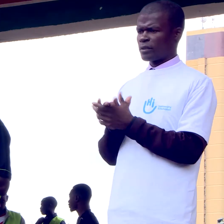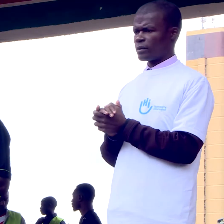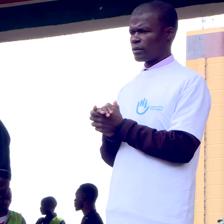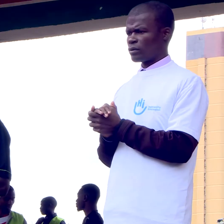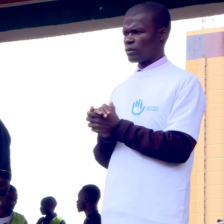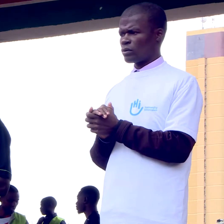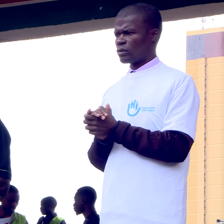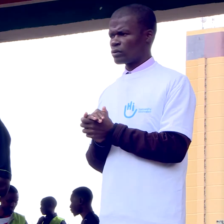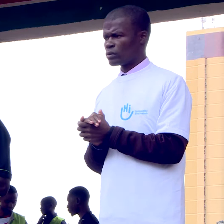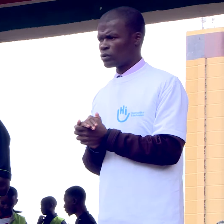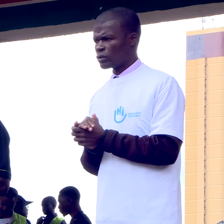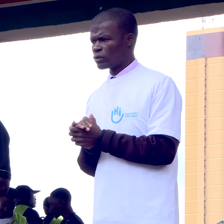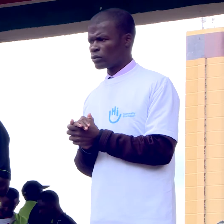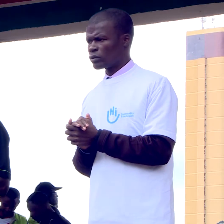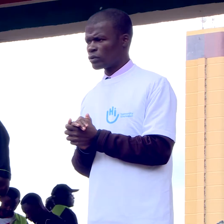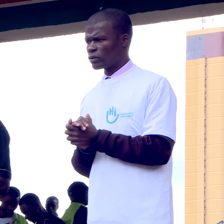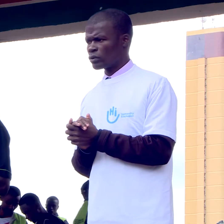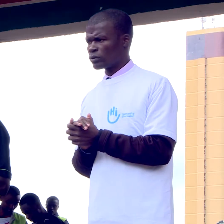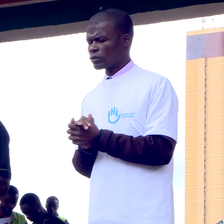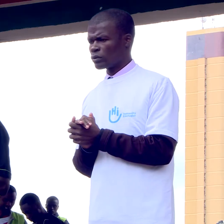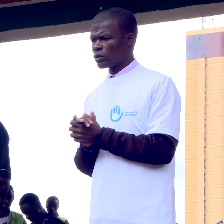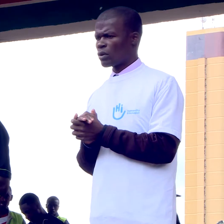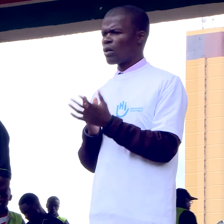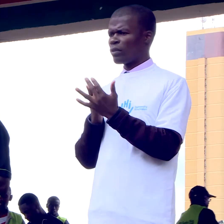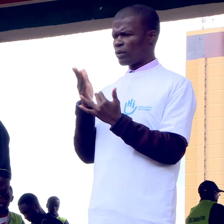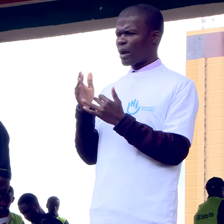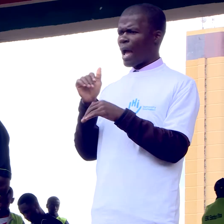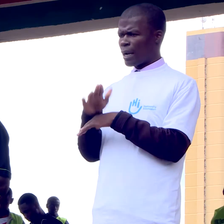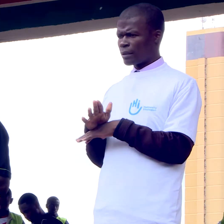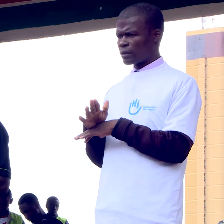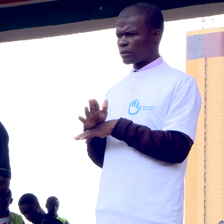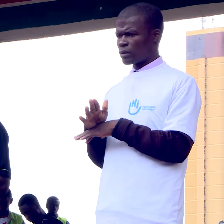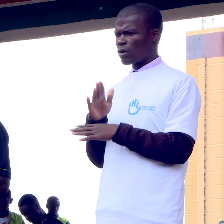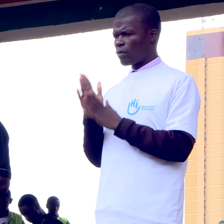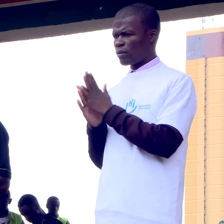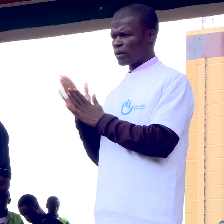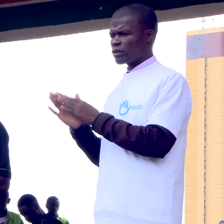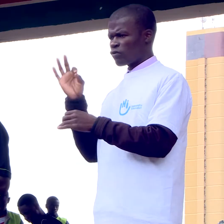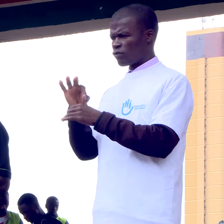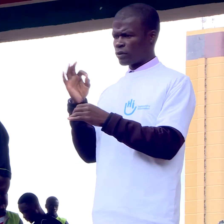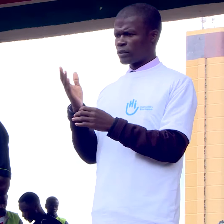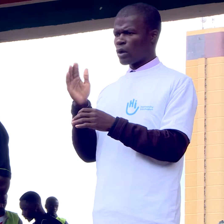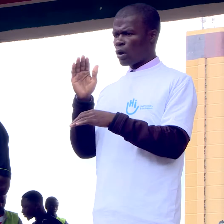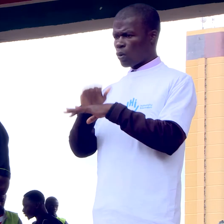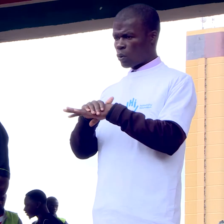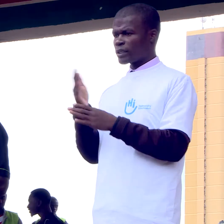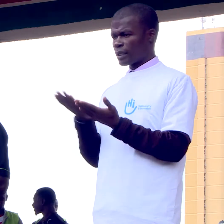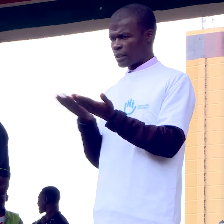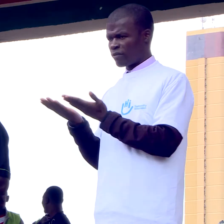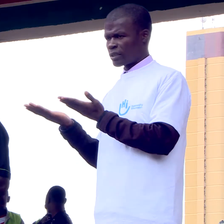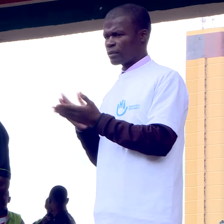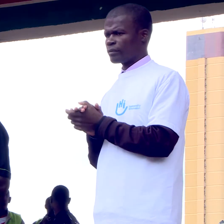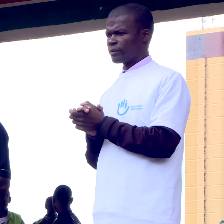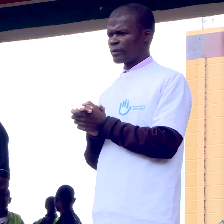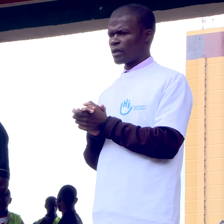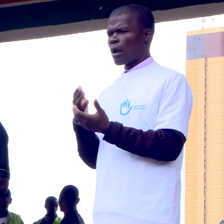Additionally, the high cost of elections can be reduced in part through early procurement of goods and services. Other than the ballot